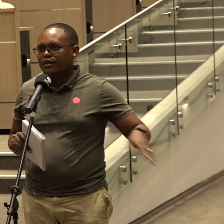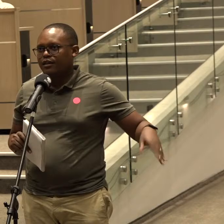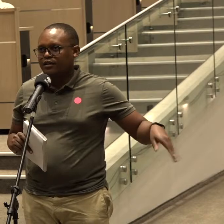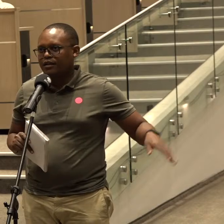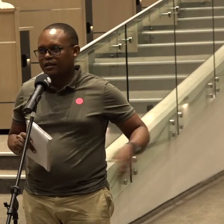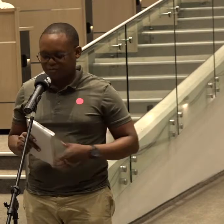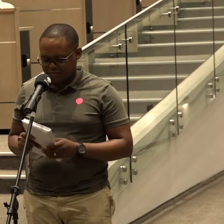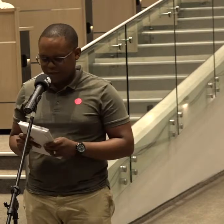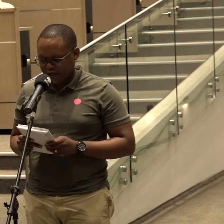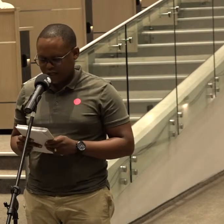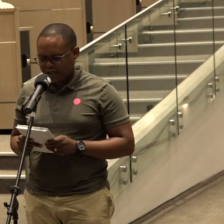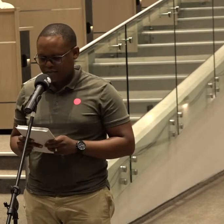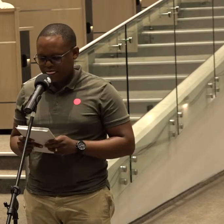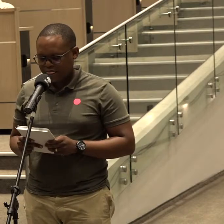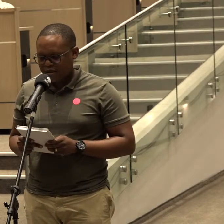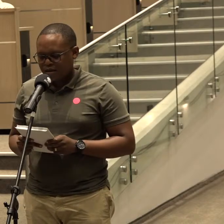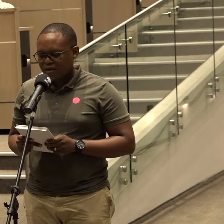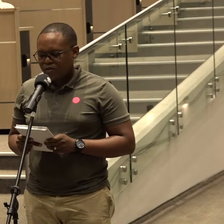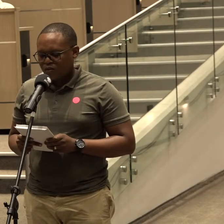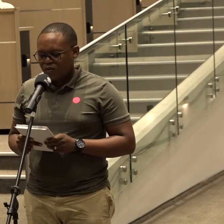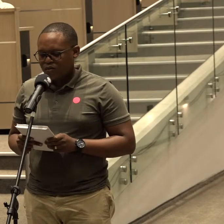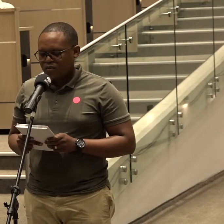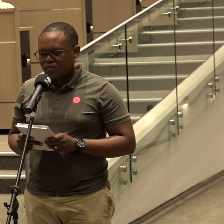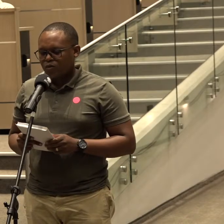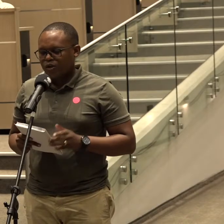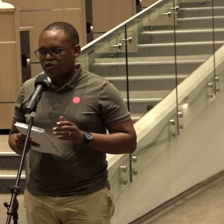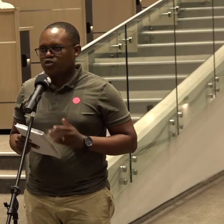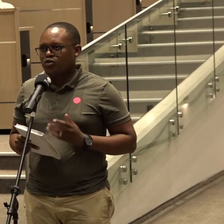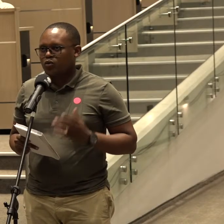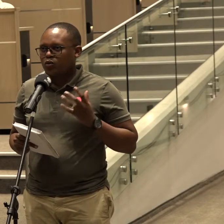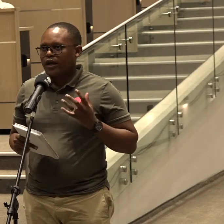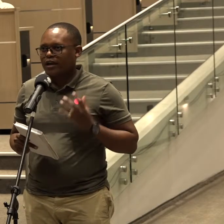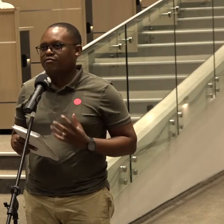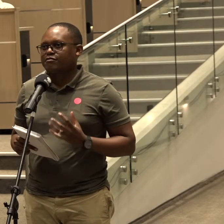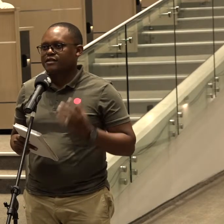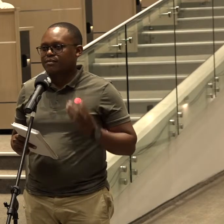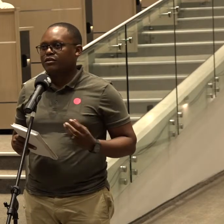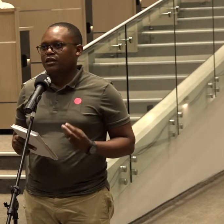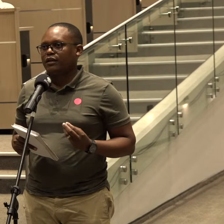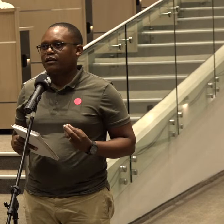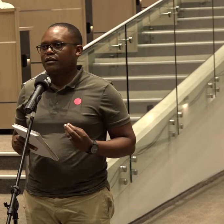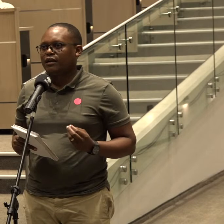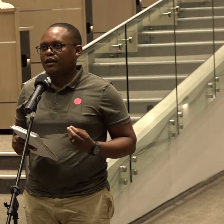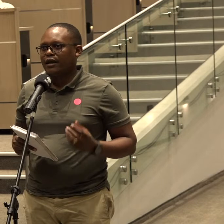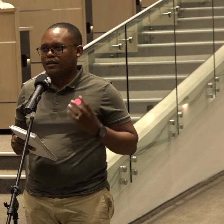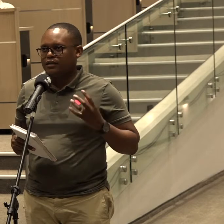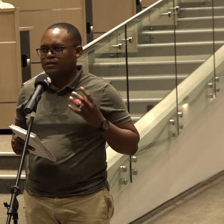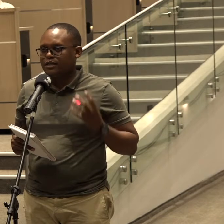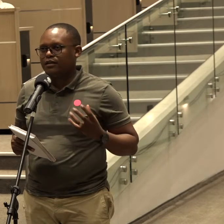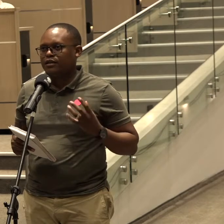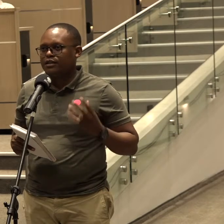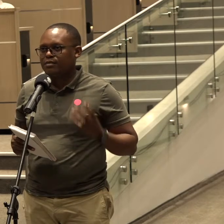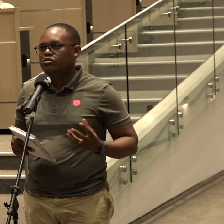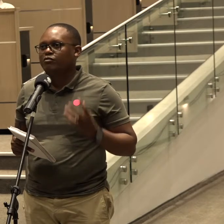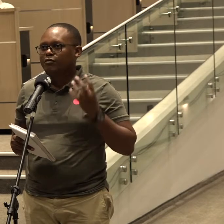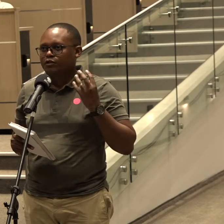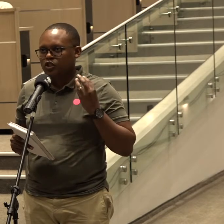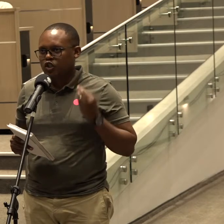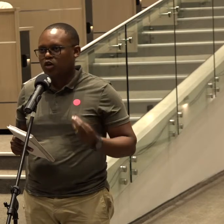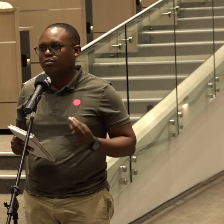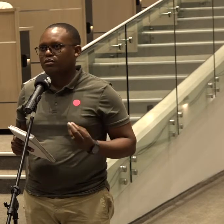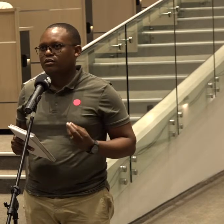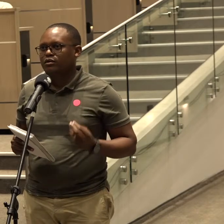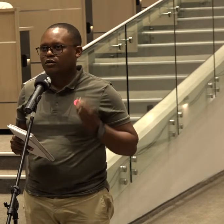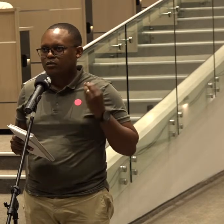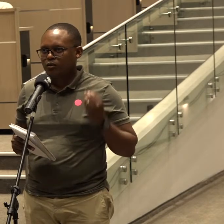in that area we used to have something like insta in terms of